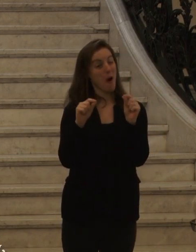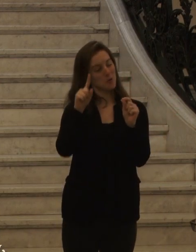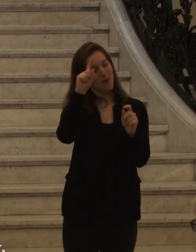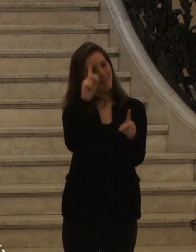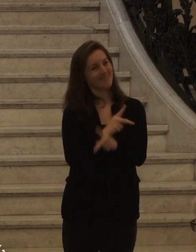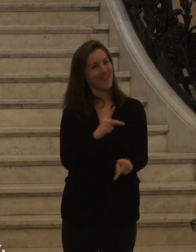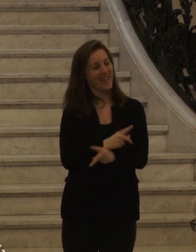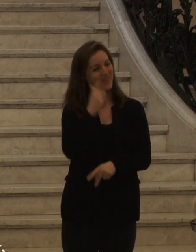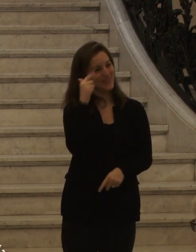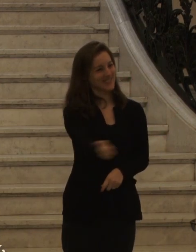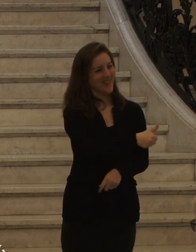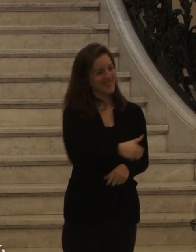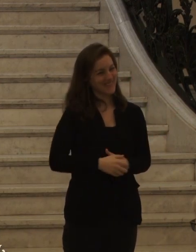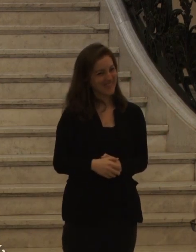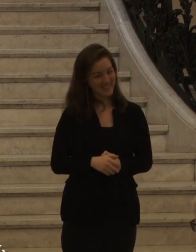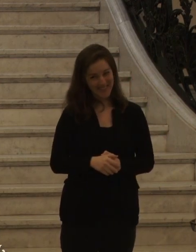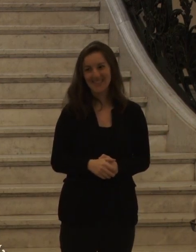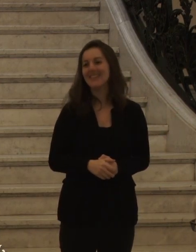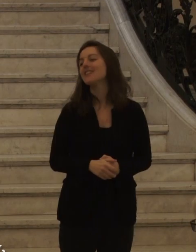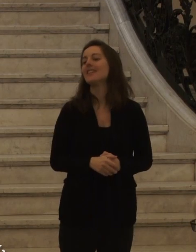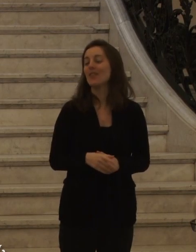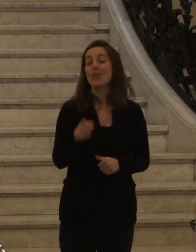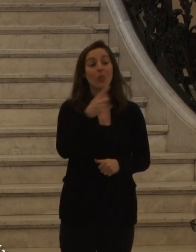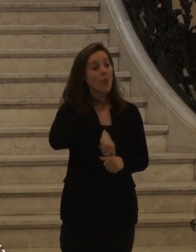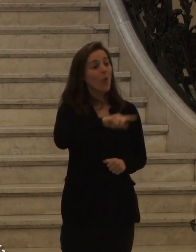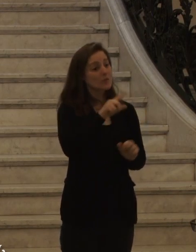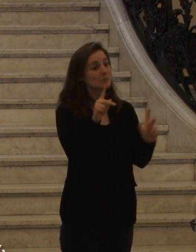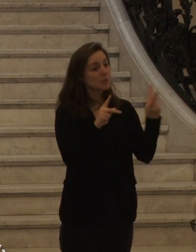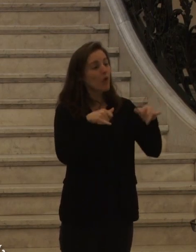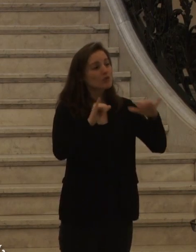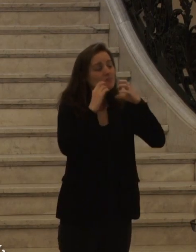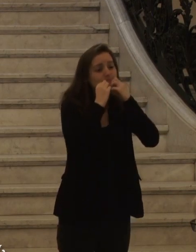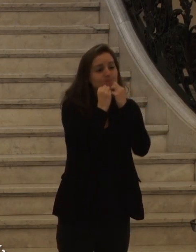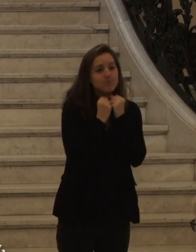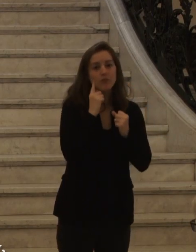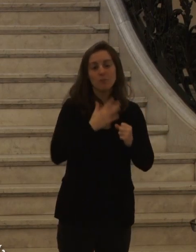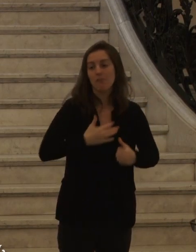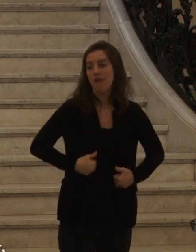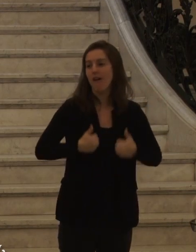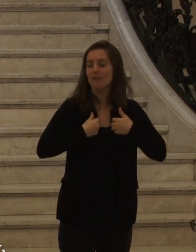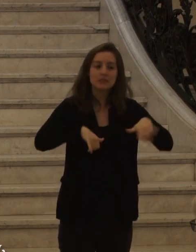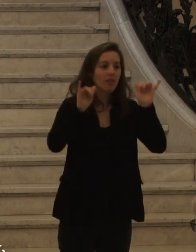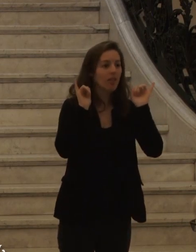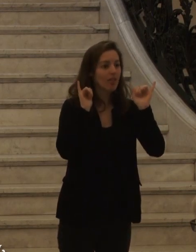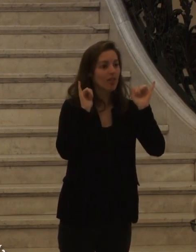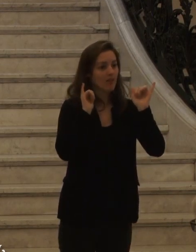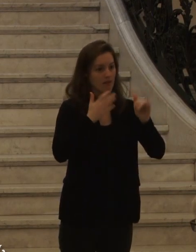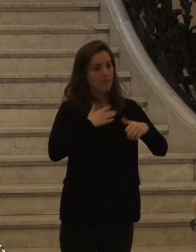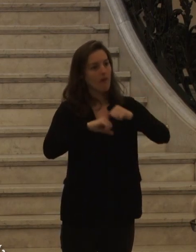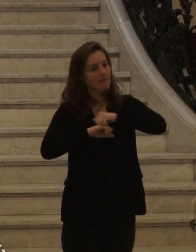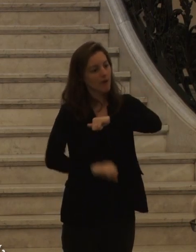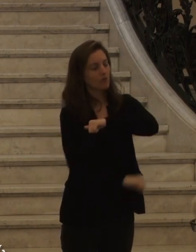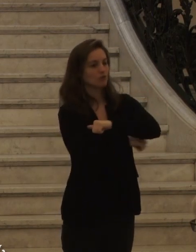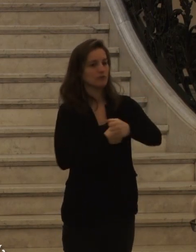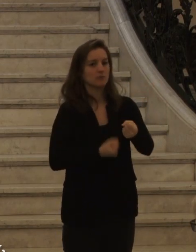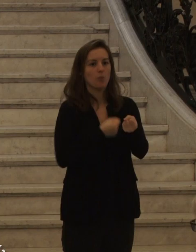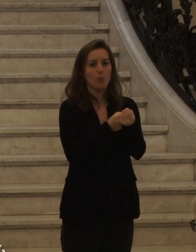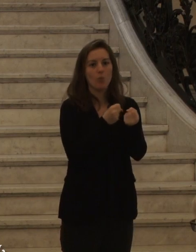math. These are still people who are important in my life. They are my foundation of